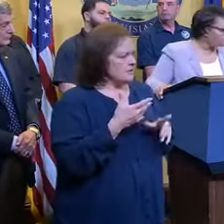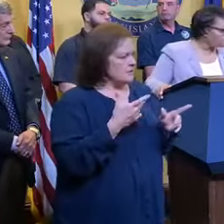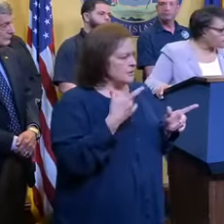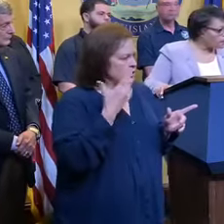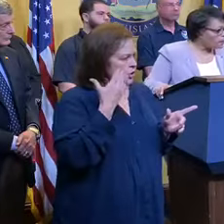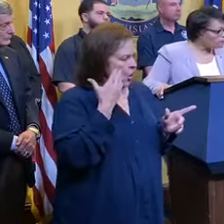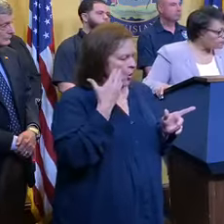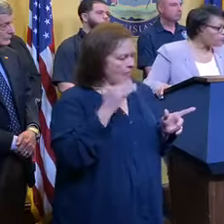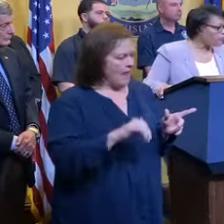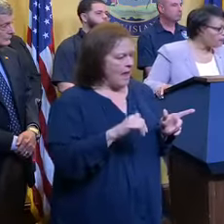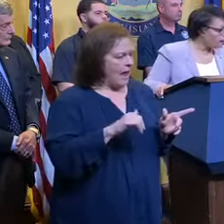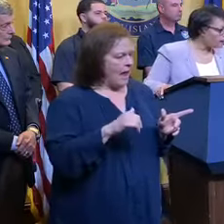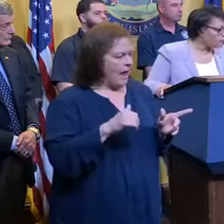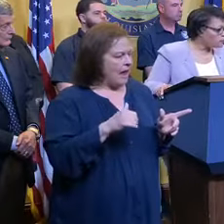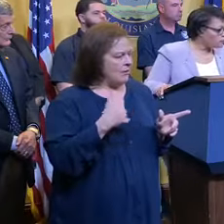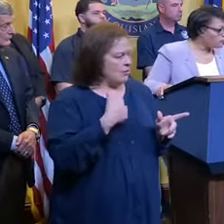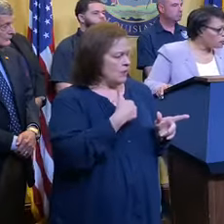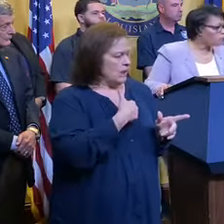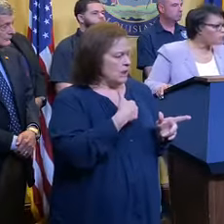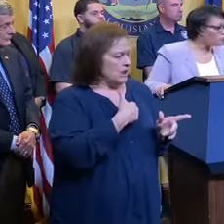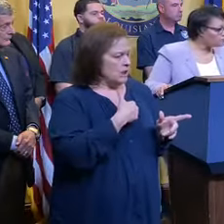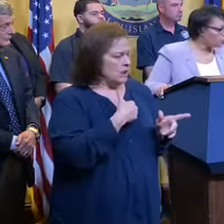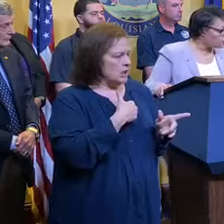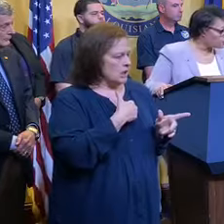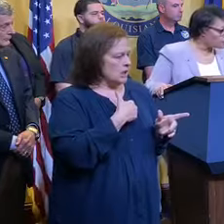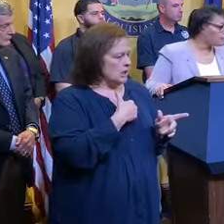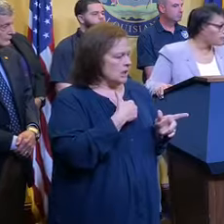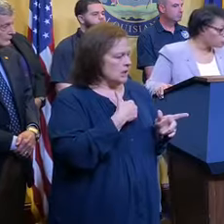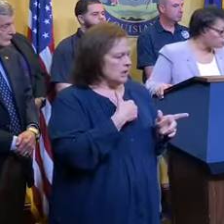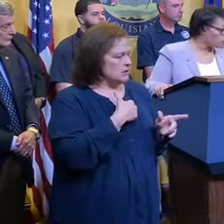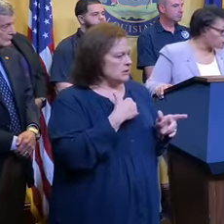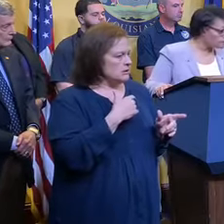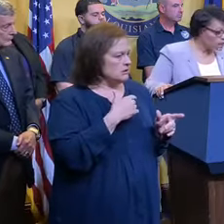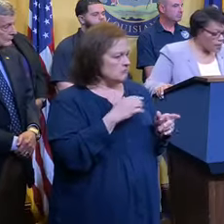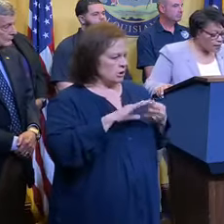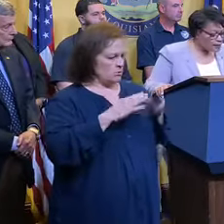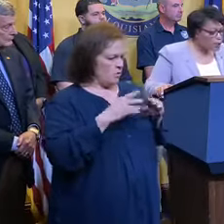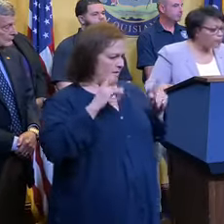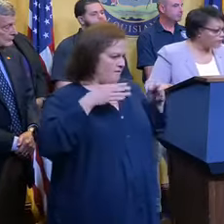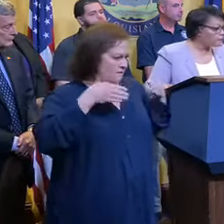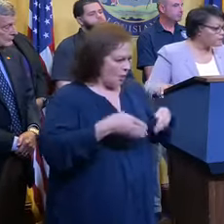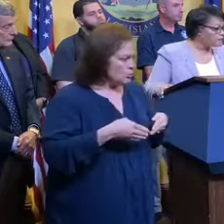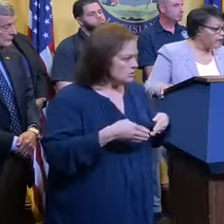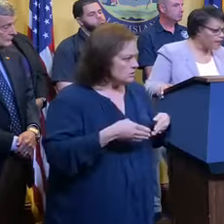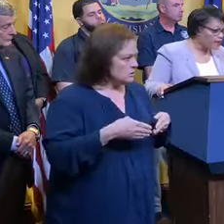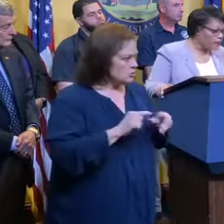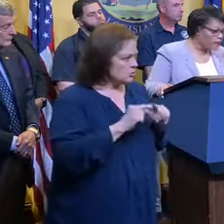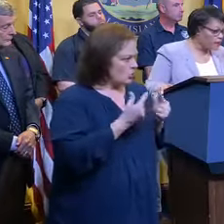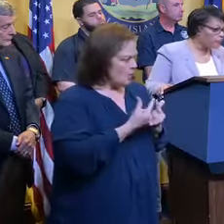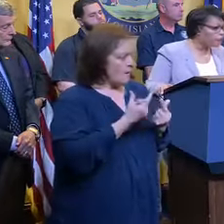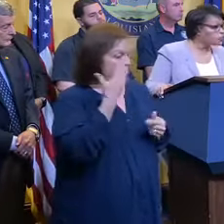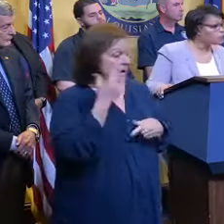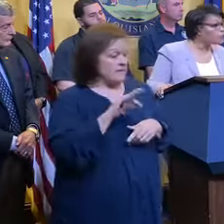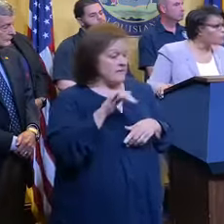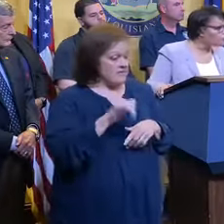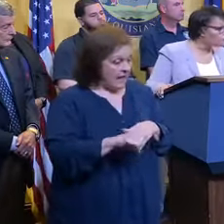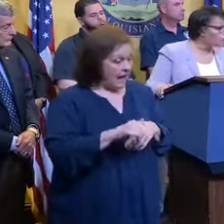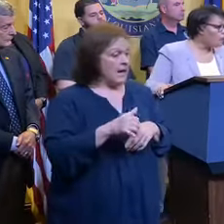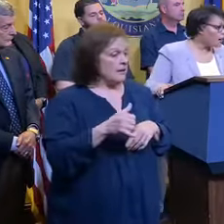bottom-up, from the ground, community-focused administration. And so because of that, the need